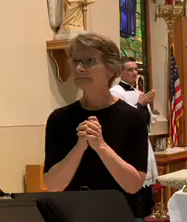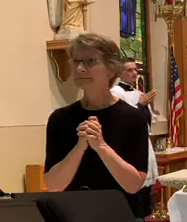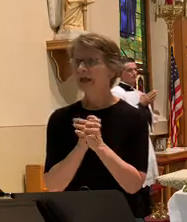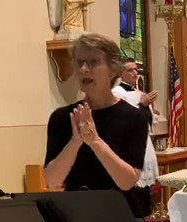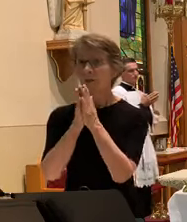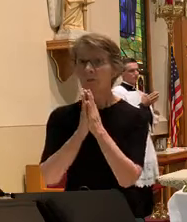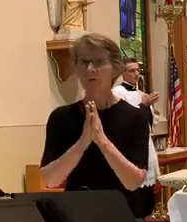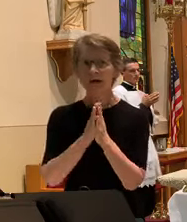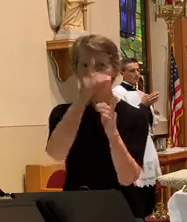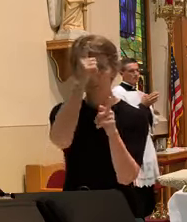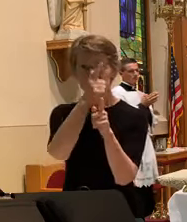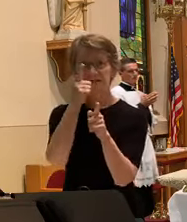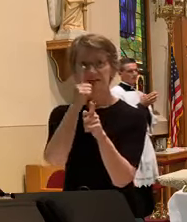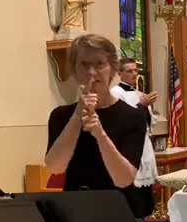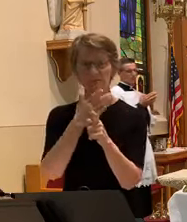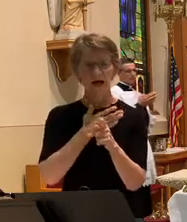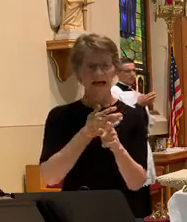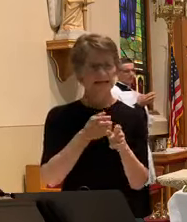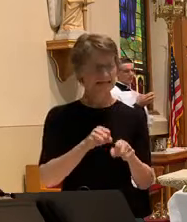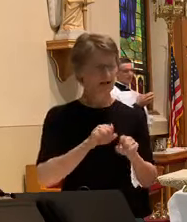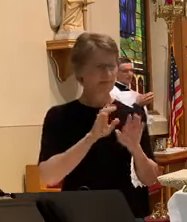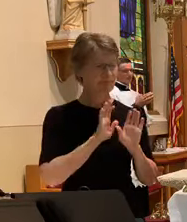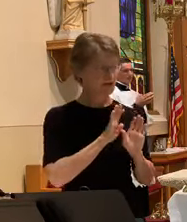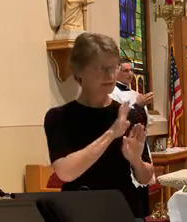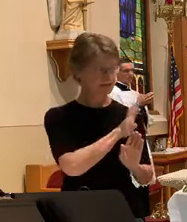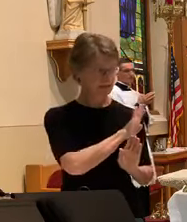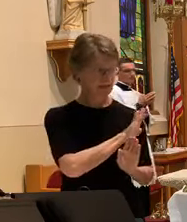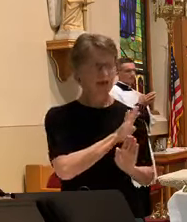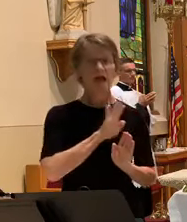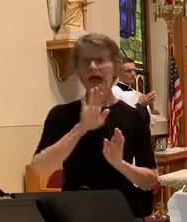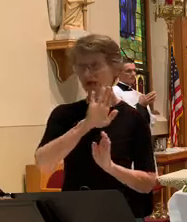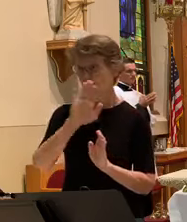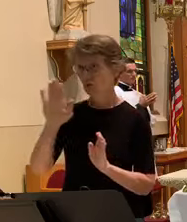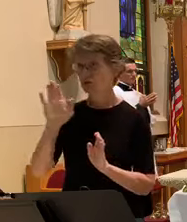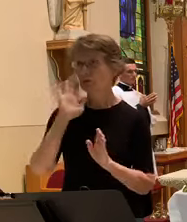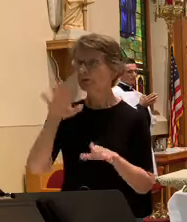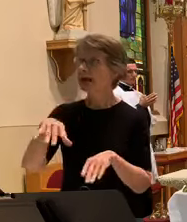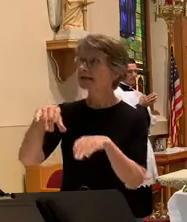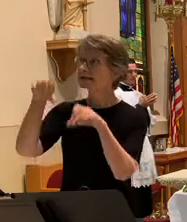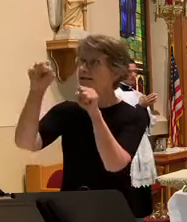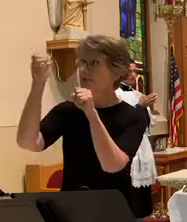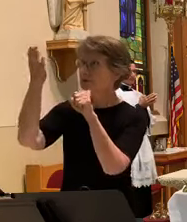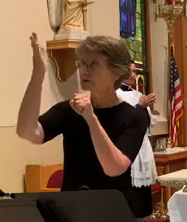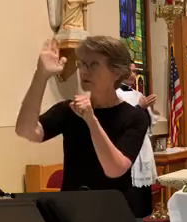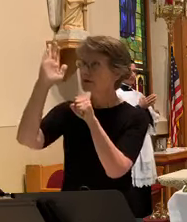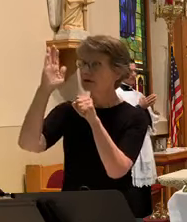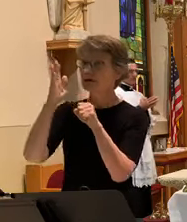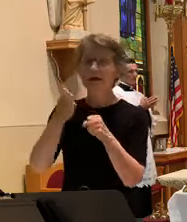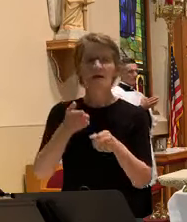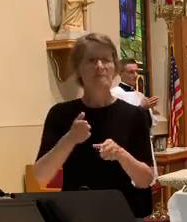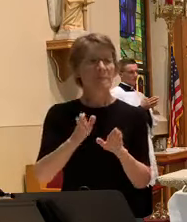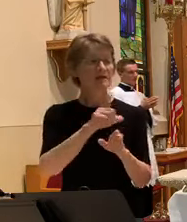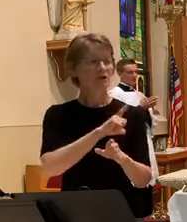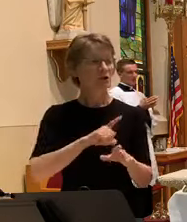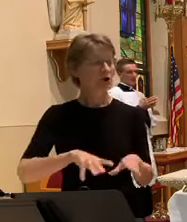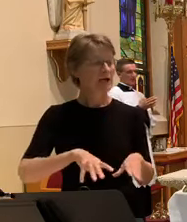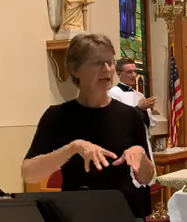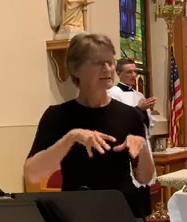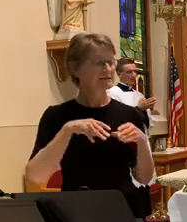Pray, sisters and brothers, that my sacrifice and yours may be acceptable to God the Almighty Father.